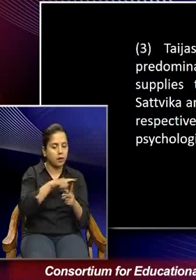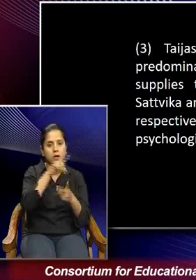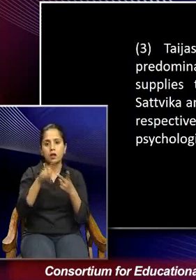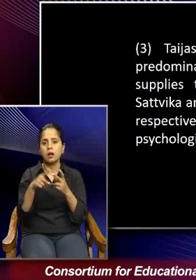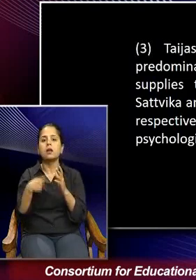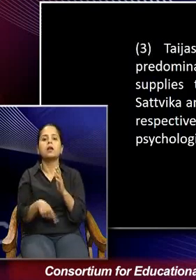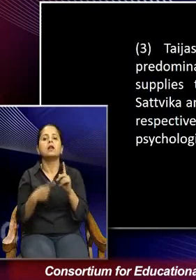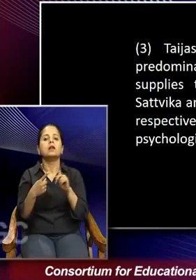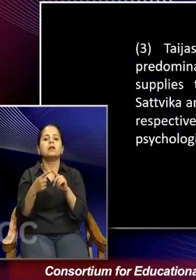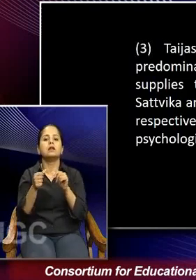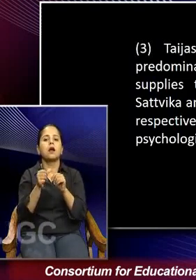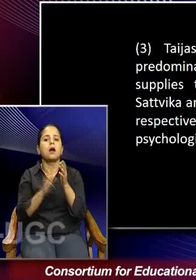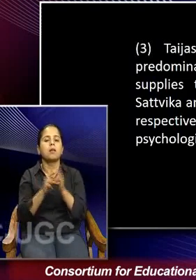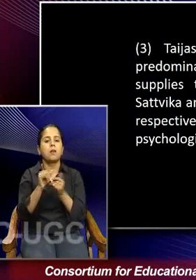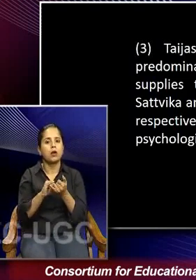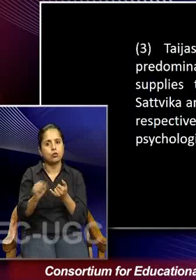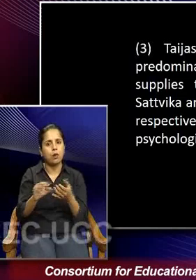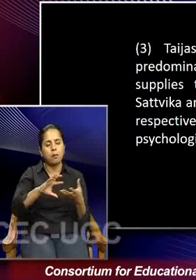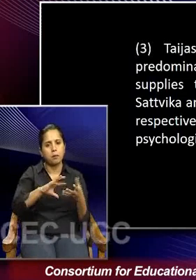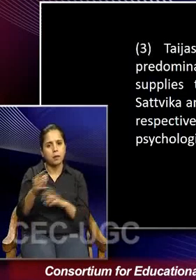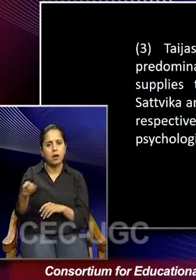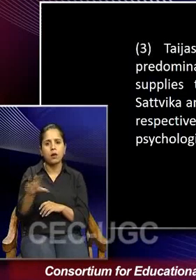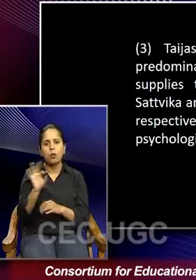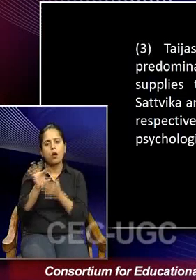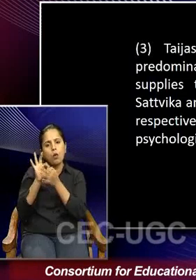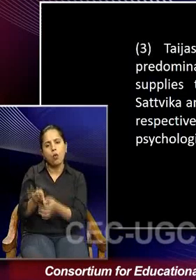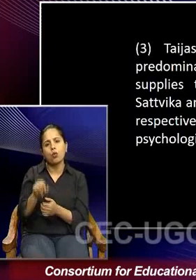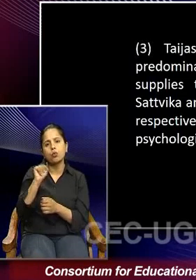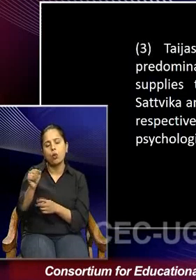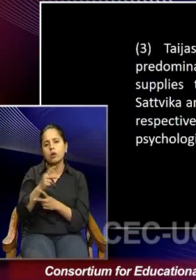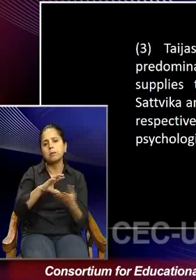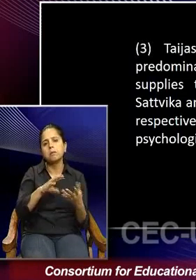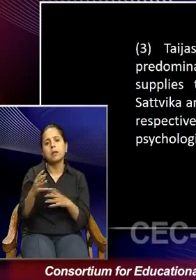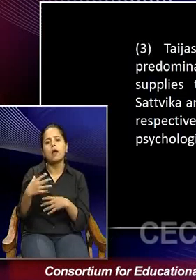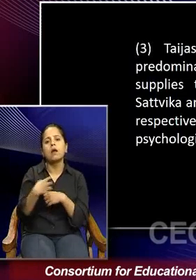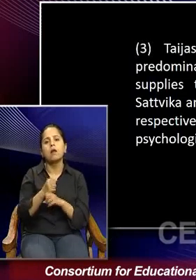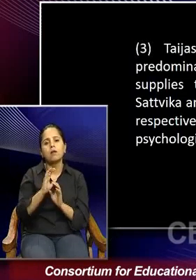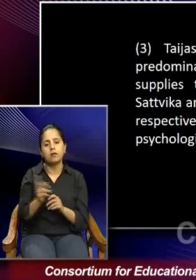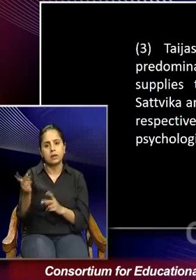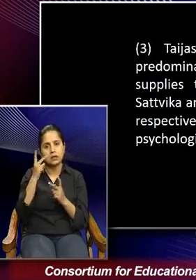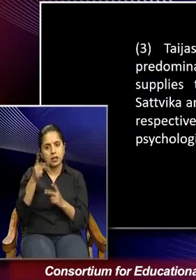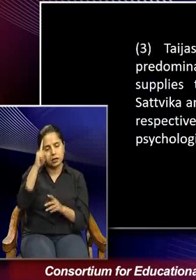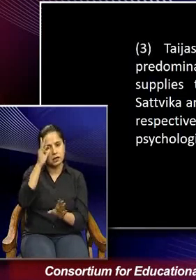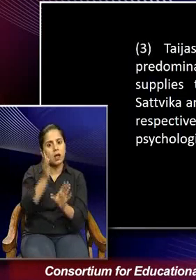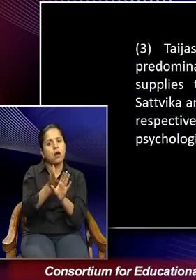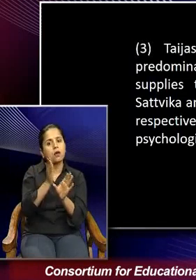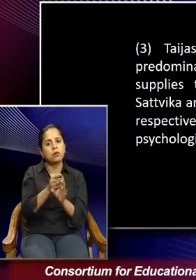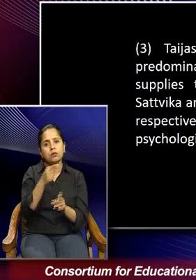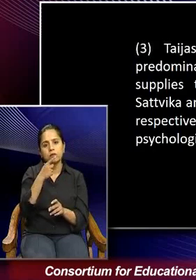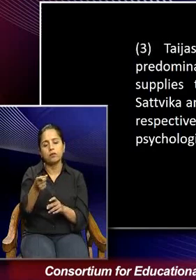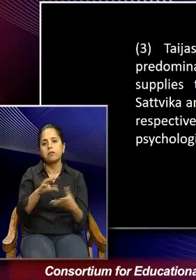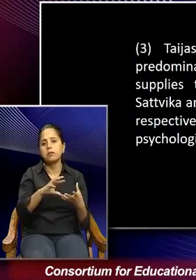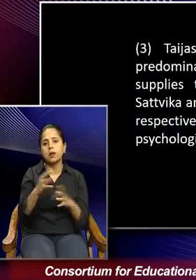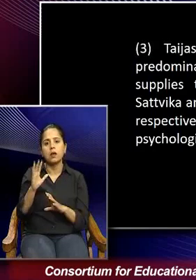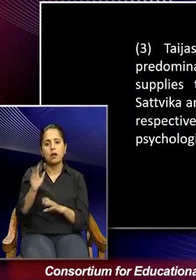it produce their respective evolutes. And viewed as psychological, it